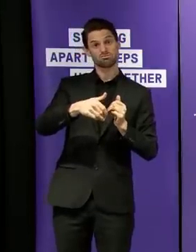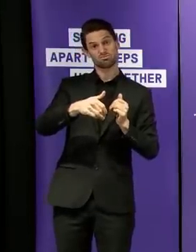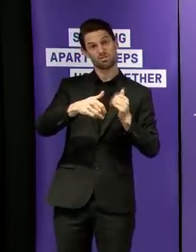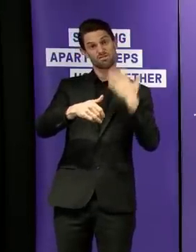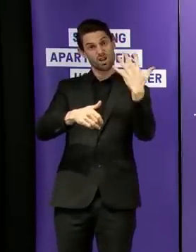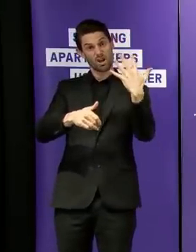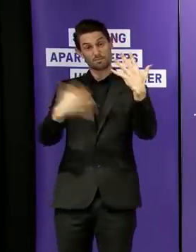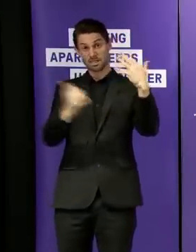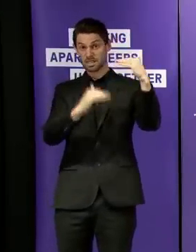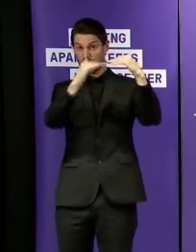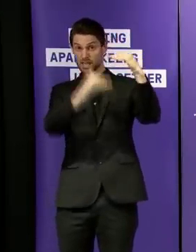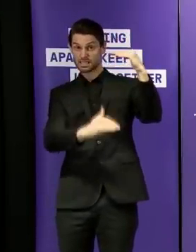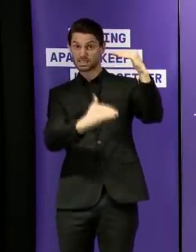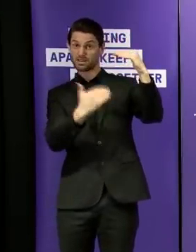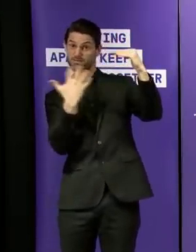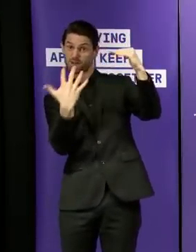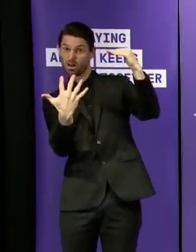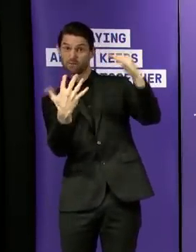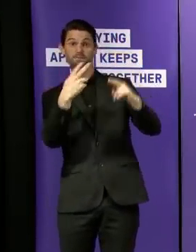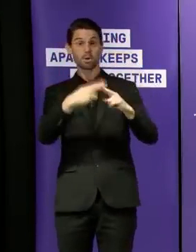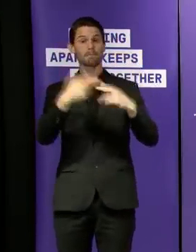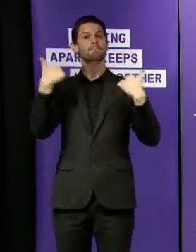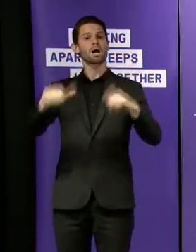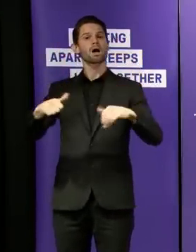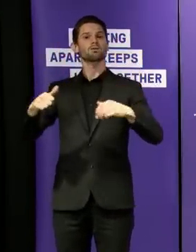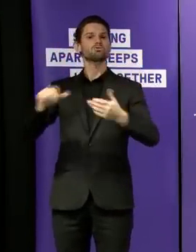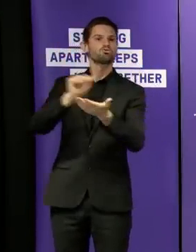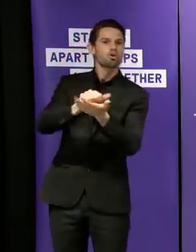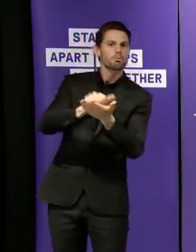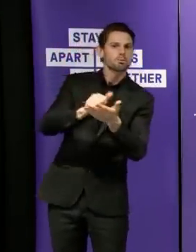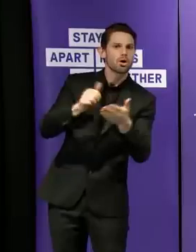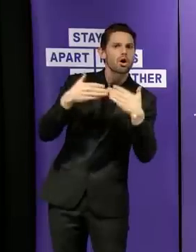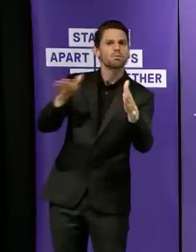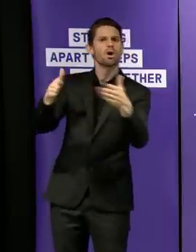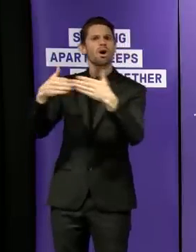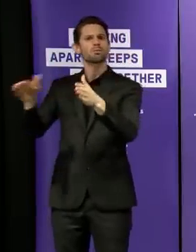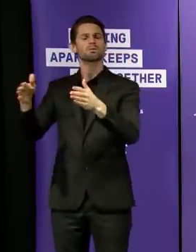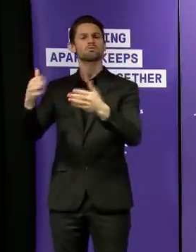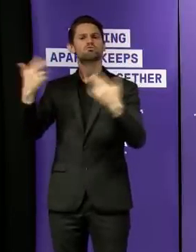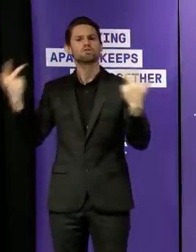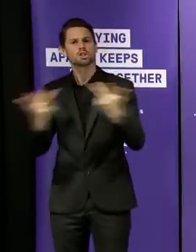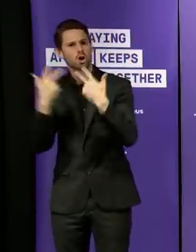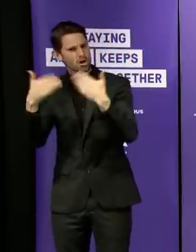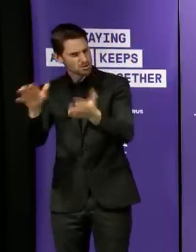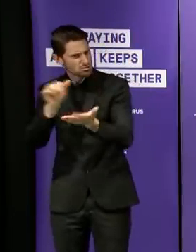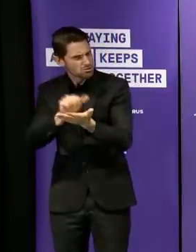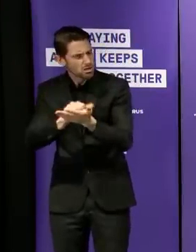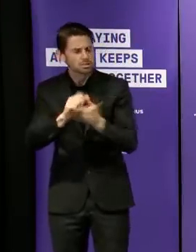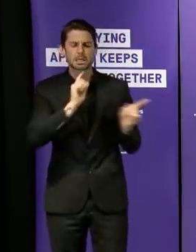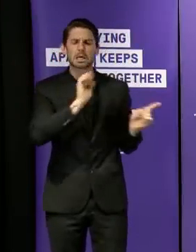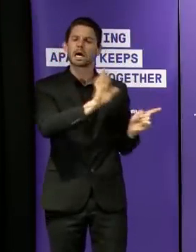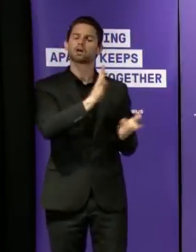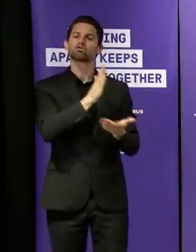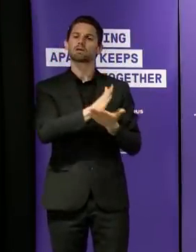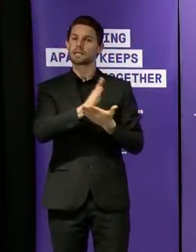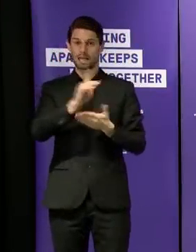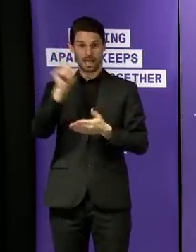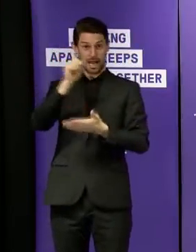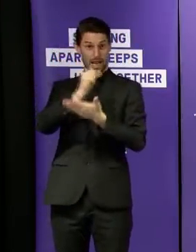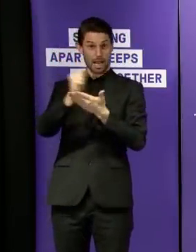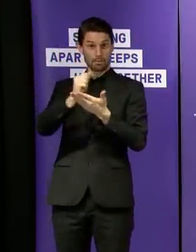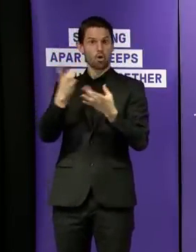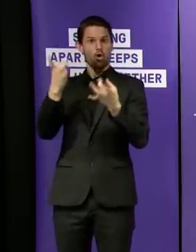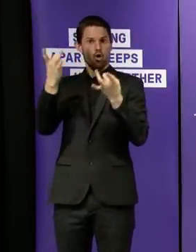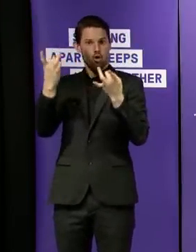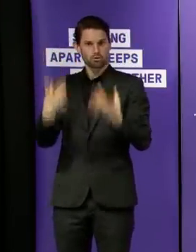got to hit? No. What we're looking to do is to move, because the numbers are so low, it becomes, as I've said, much more qualitative. What